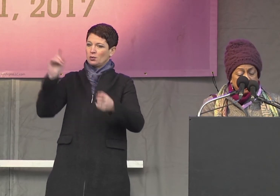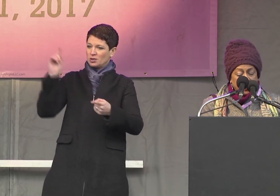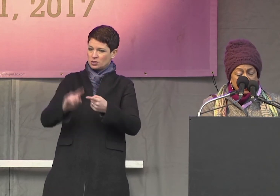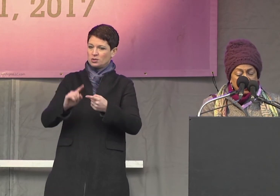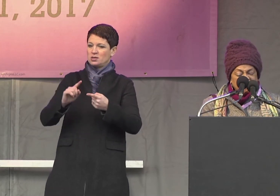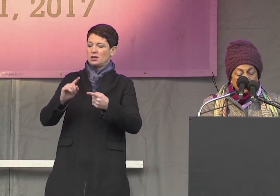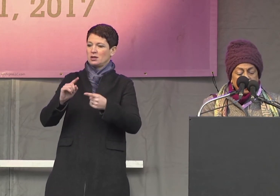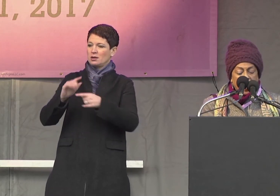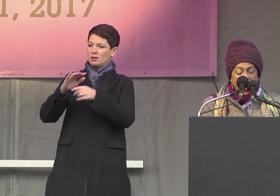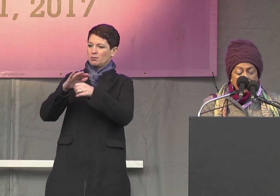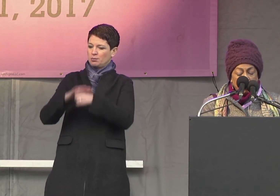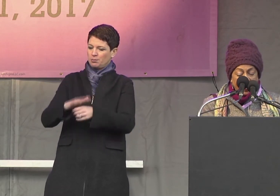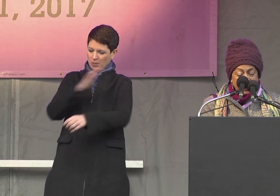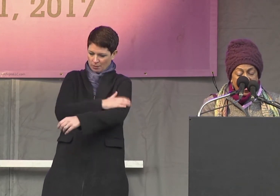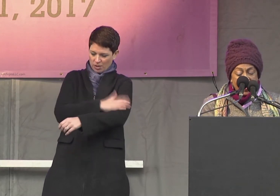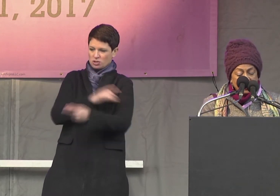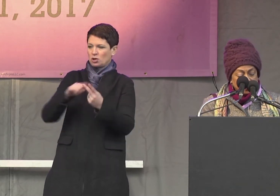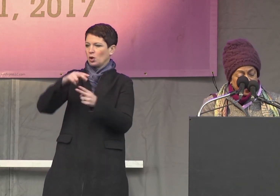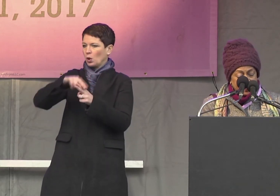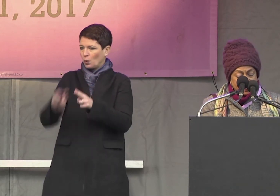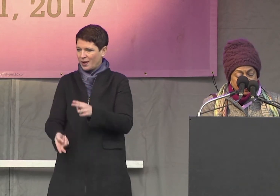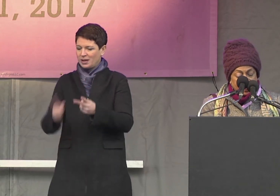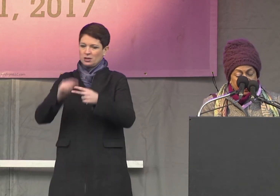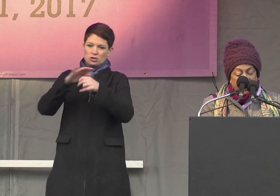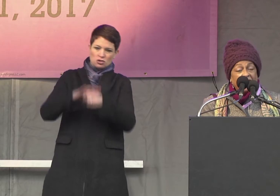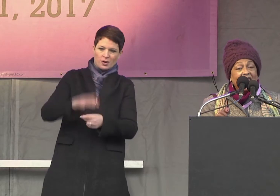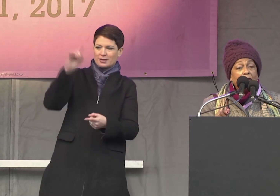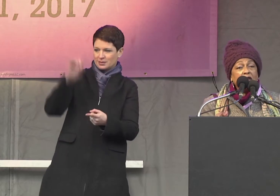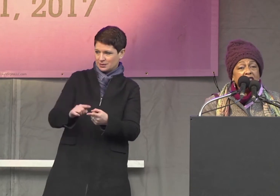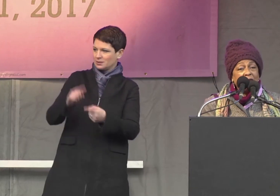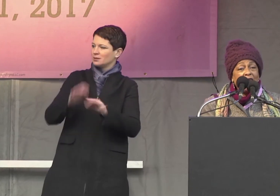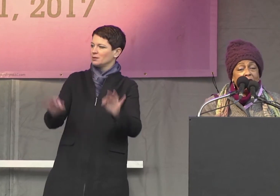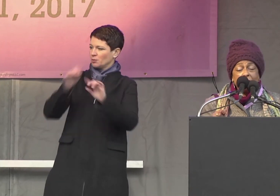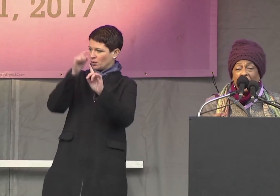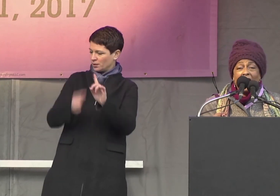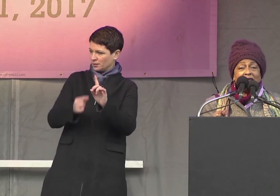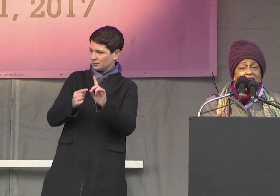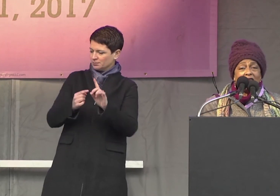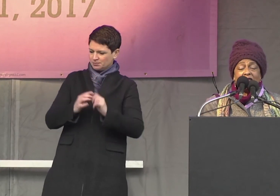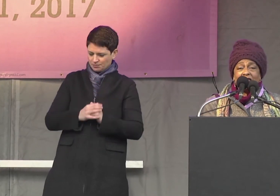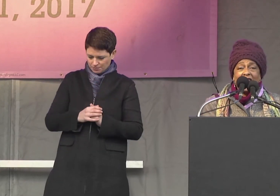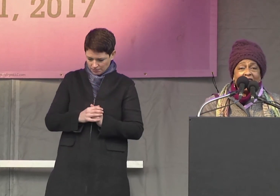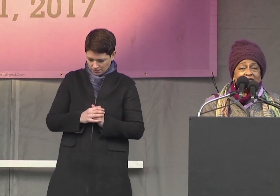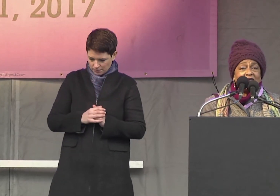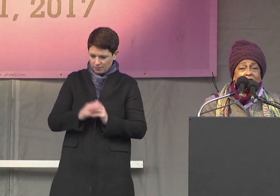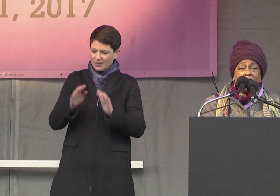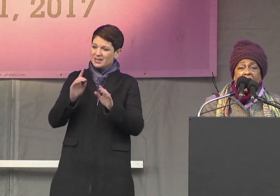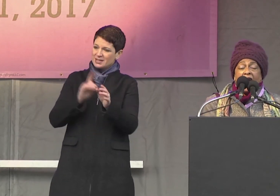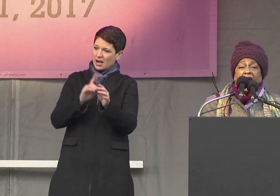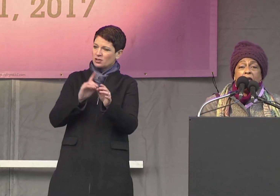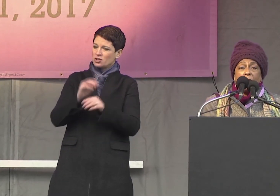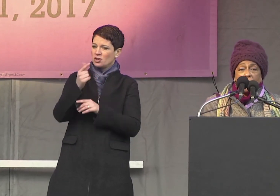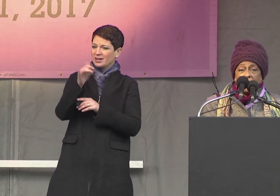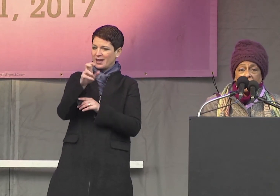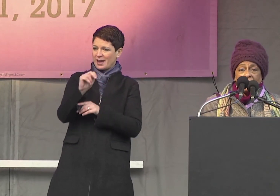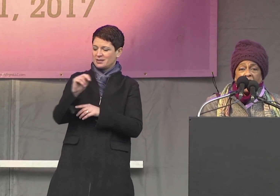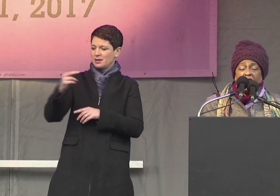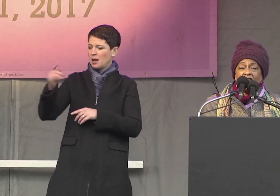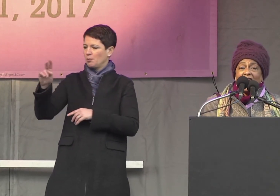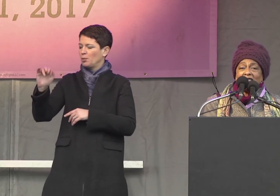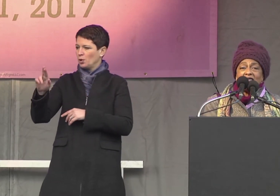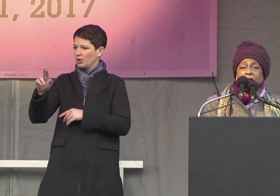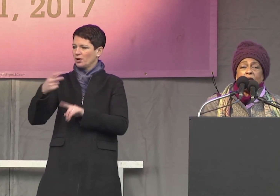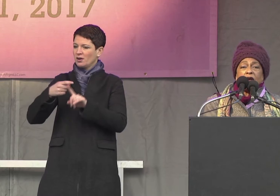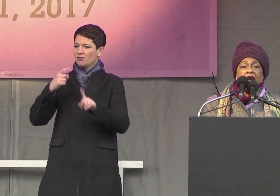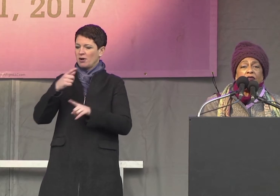reducing blood pressure and weight and stress, that were developed by Drs. Gaston and Porter